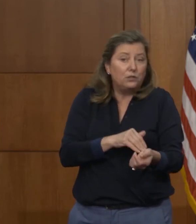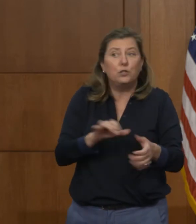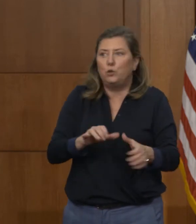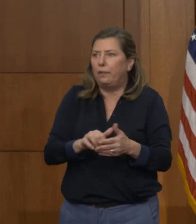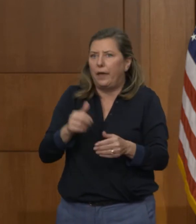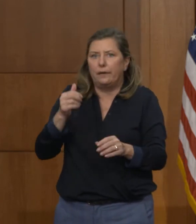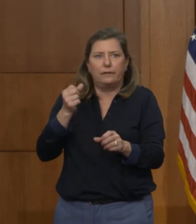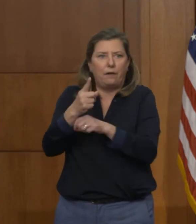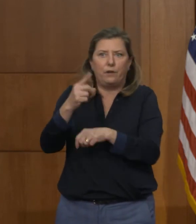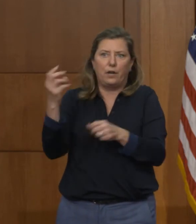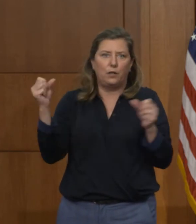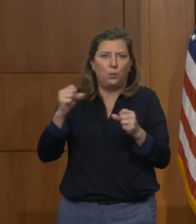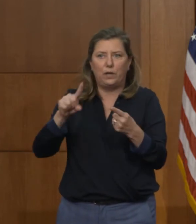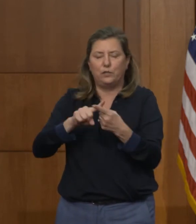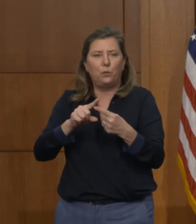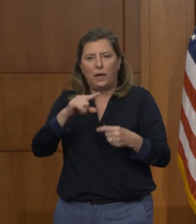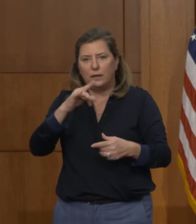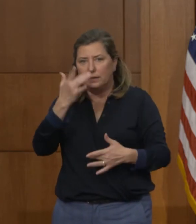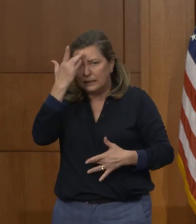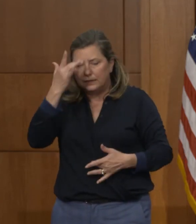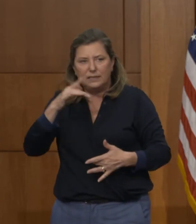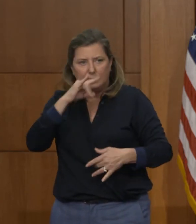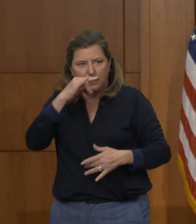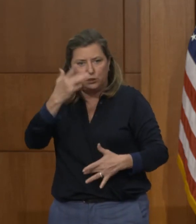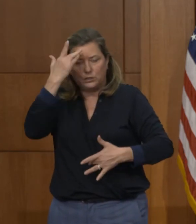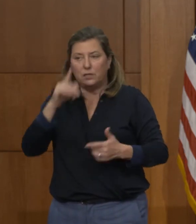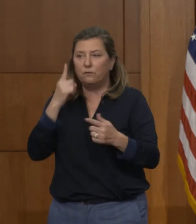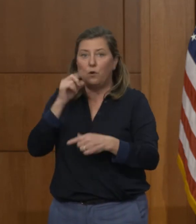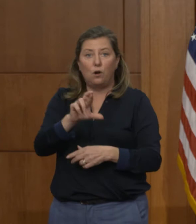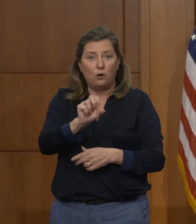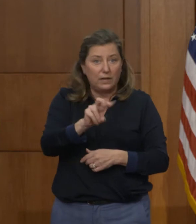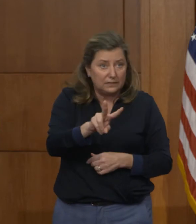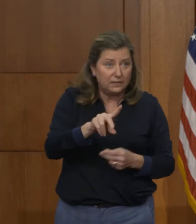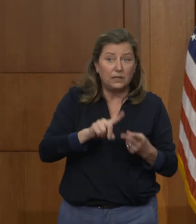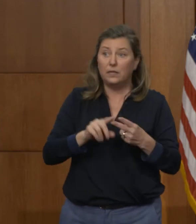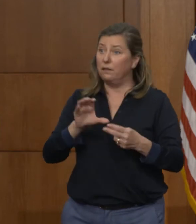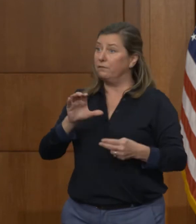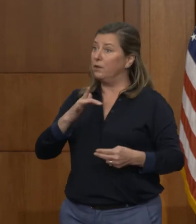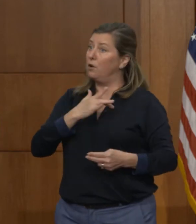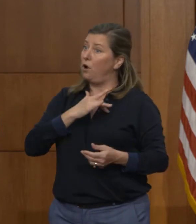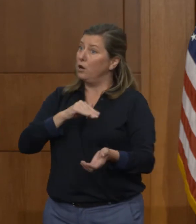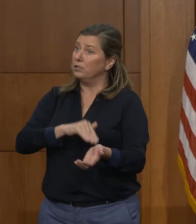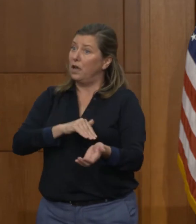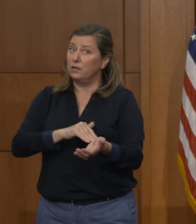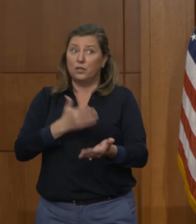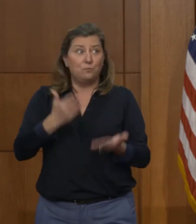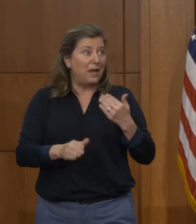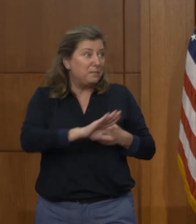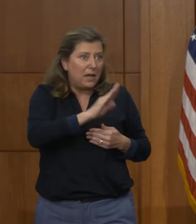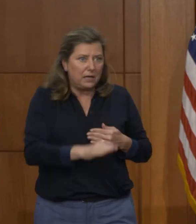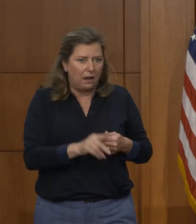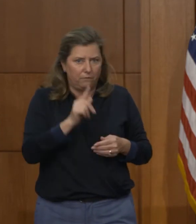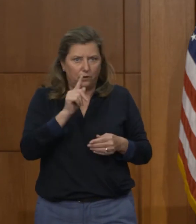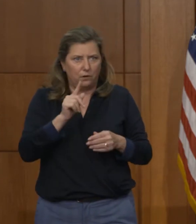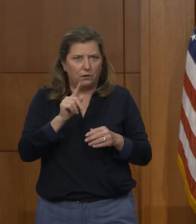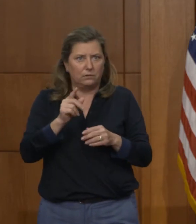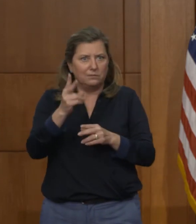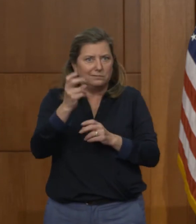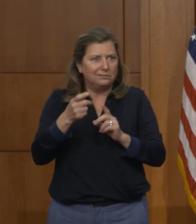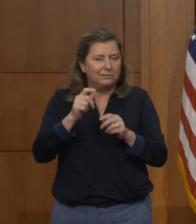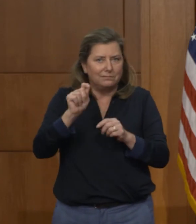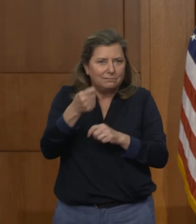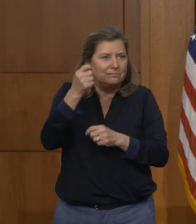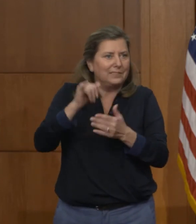sick for RSV, respiratory syncytial virus. If you're a cardiologist, you may have never done that before. So we